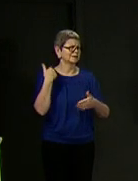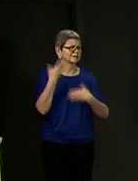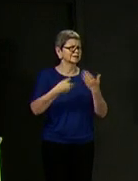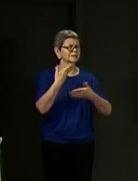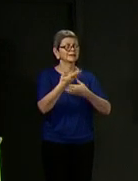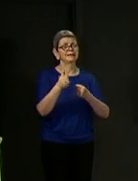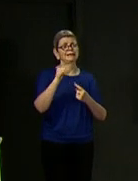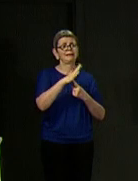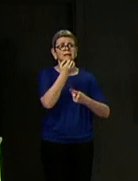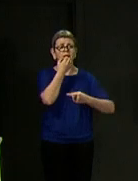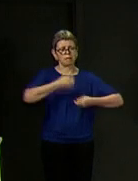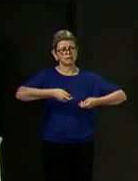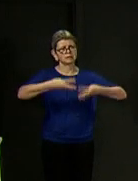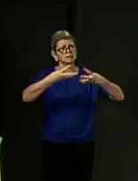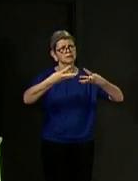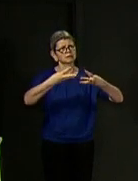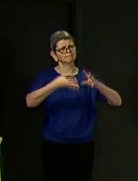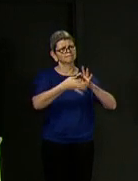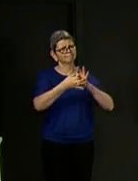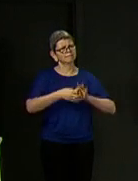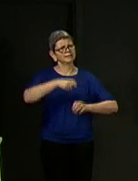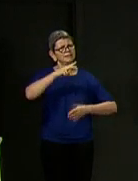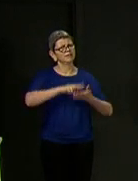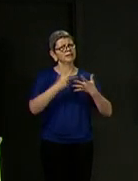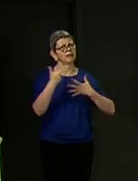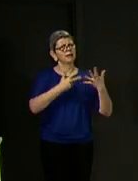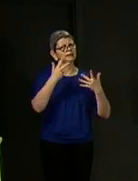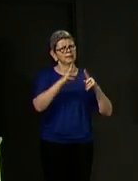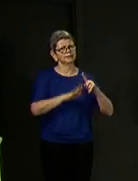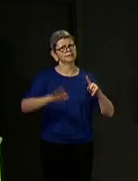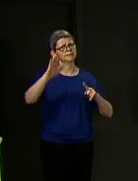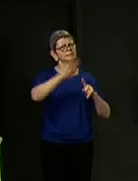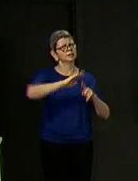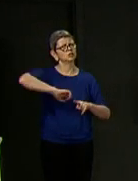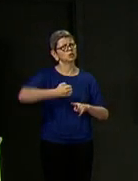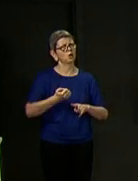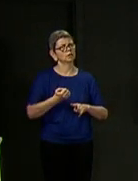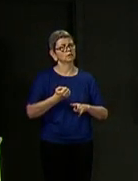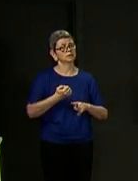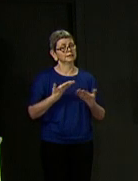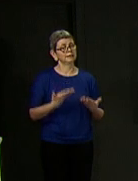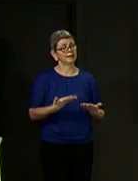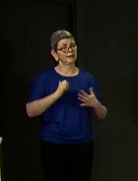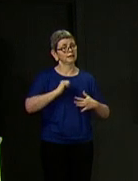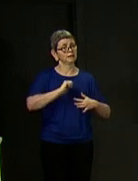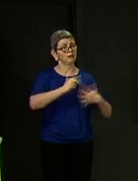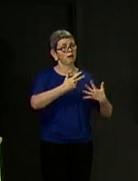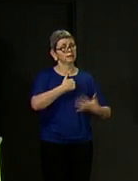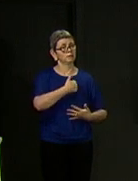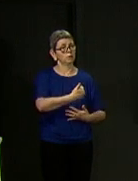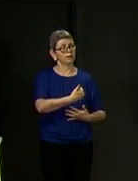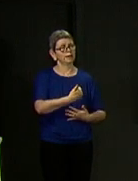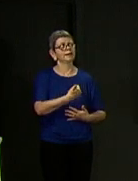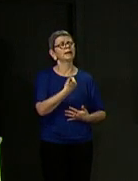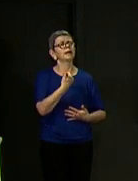statistics in relation to COVID-19 in Scotland. As at nine o'clock this morning, I can confirm that there